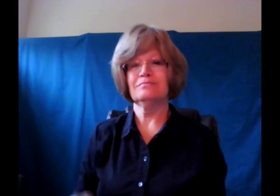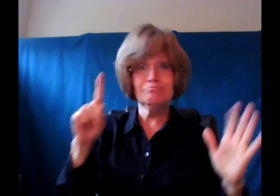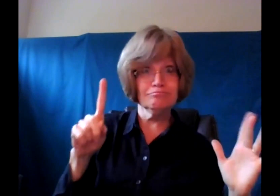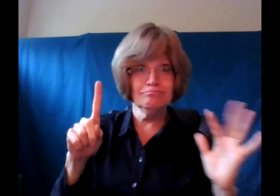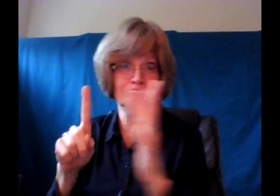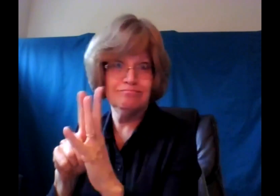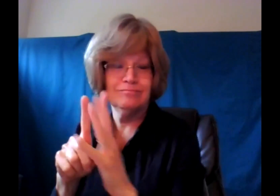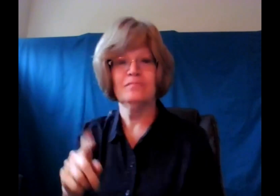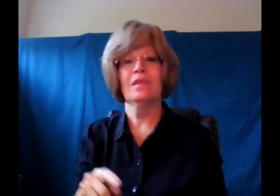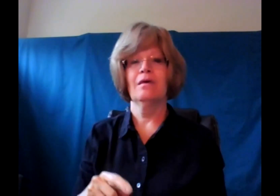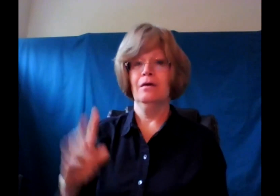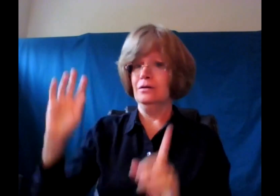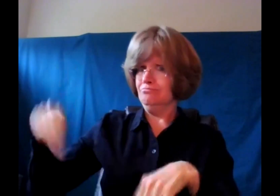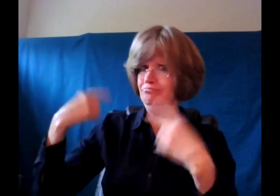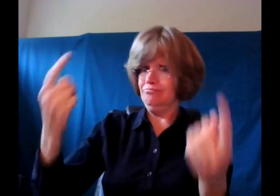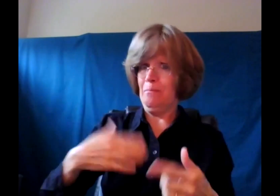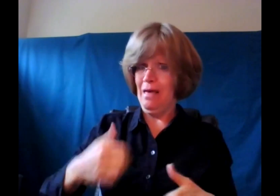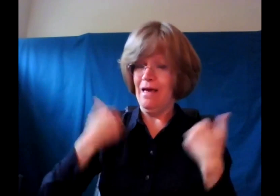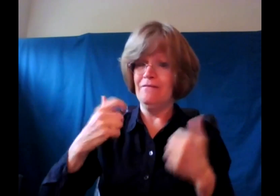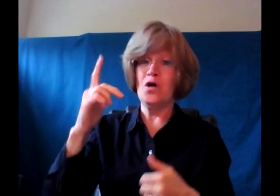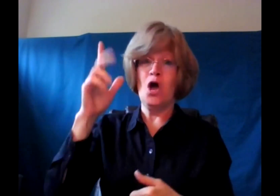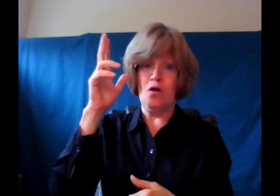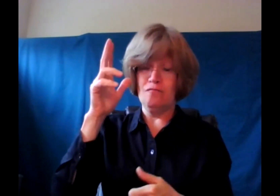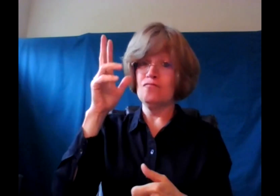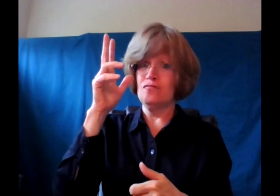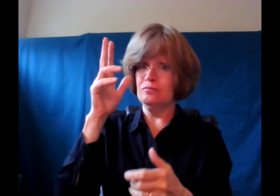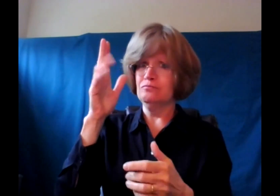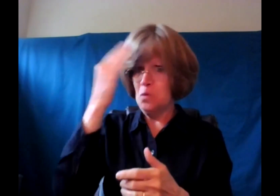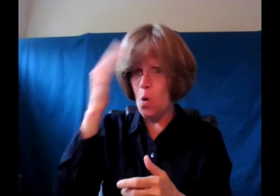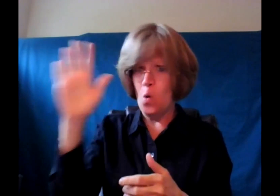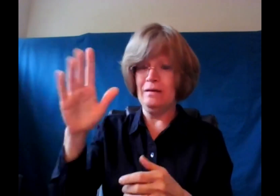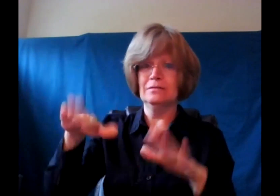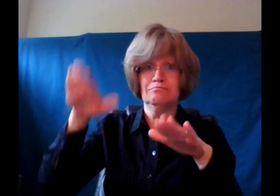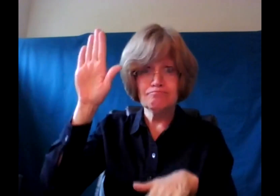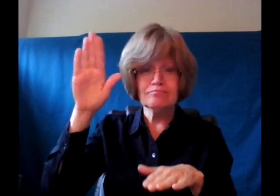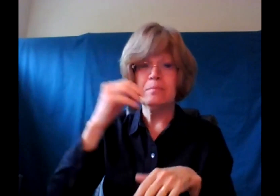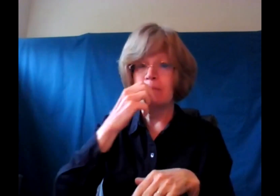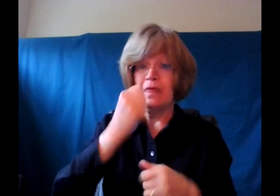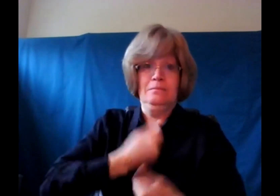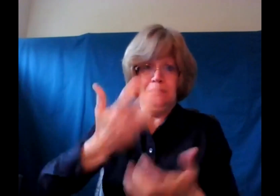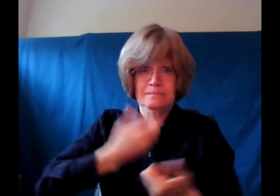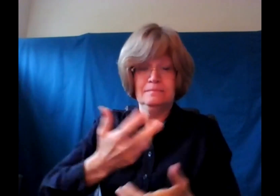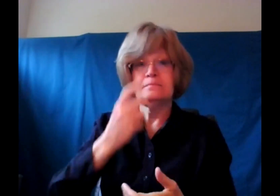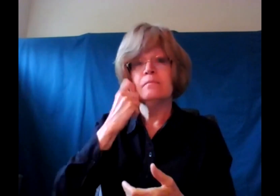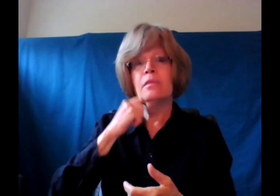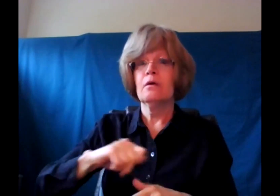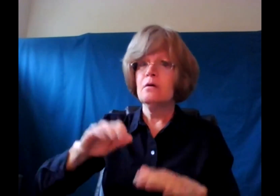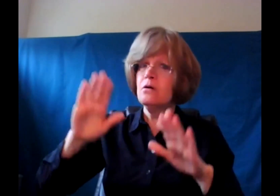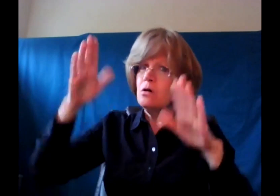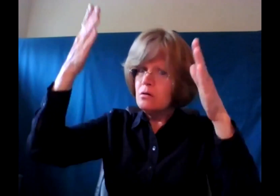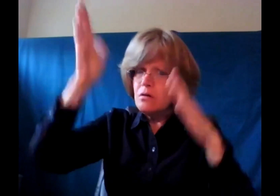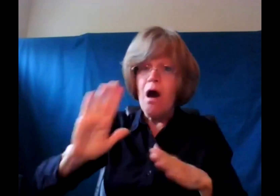But for all of my life, I heard this testimony of the exceedingly greatness of